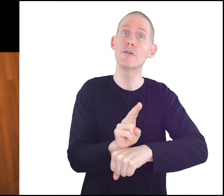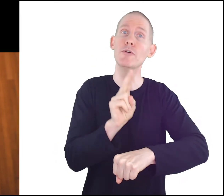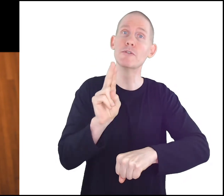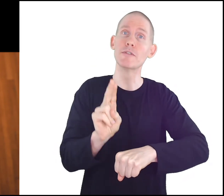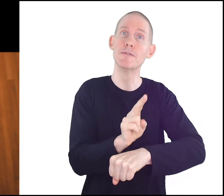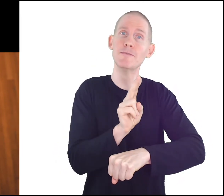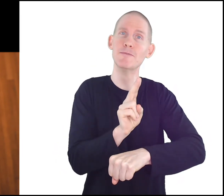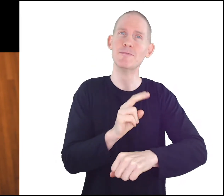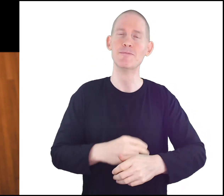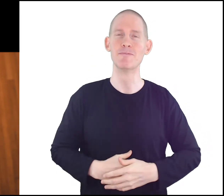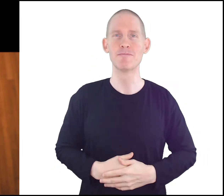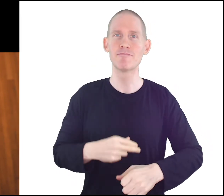Use.